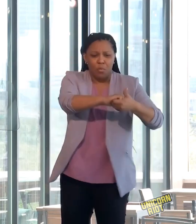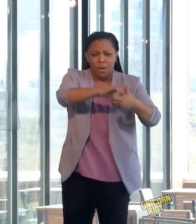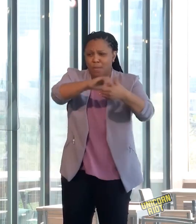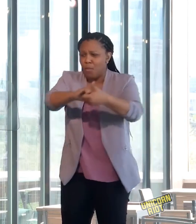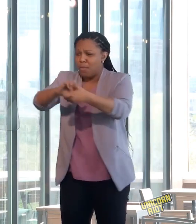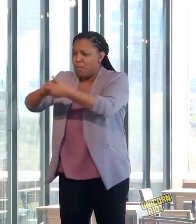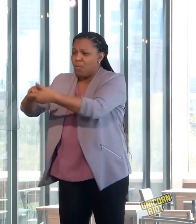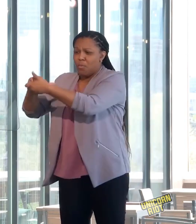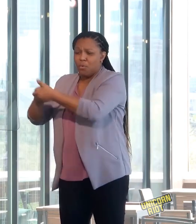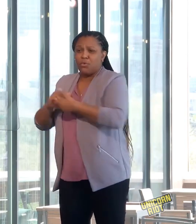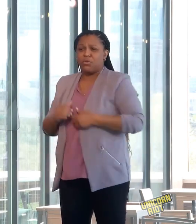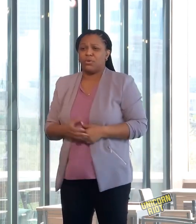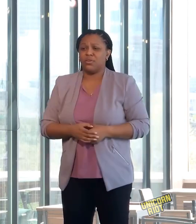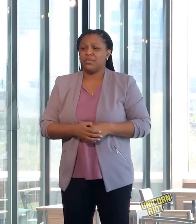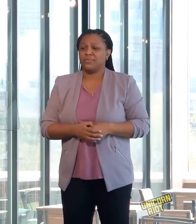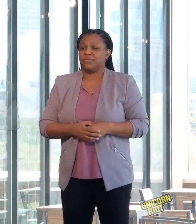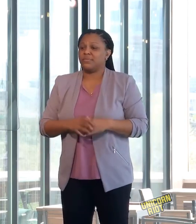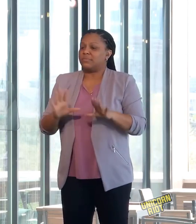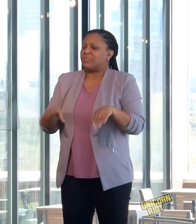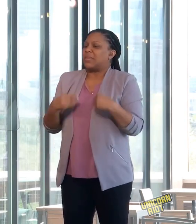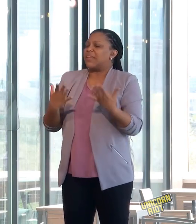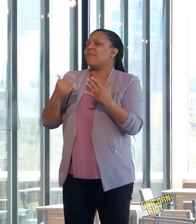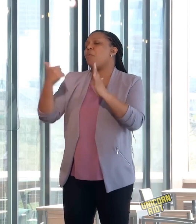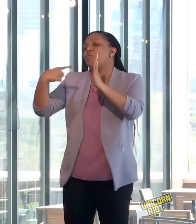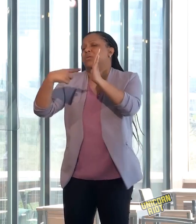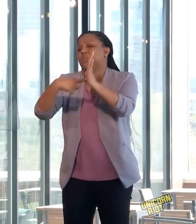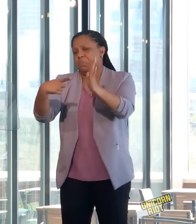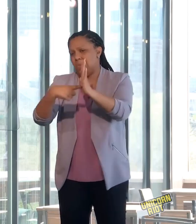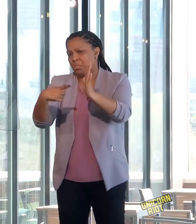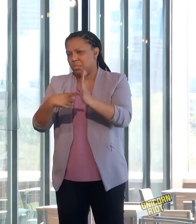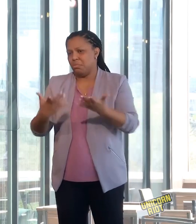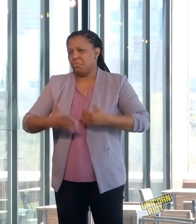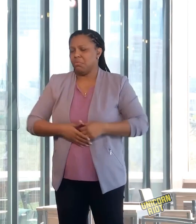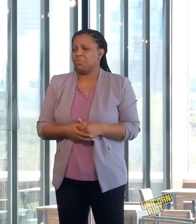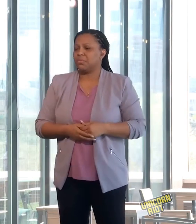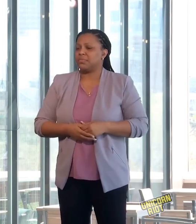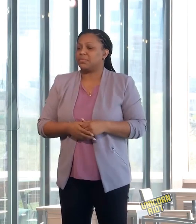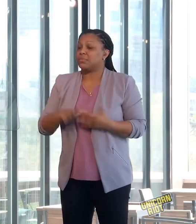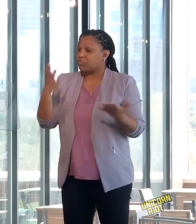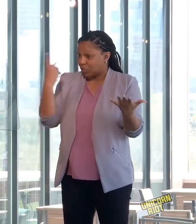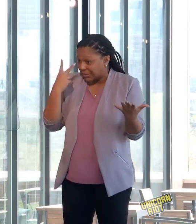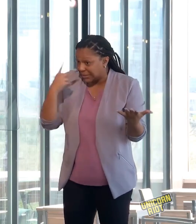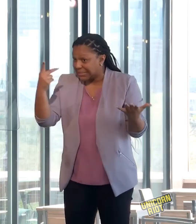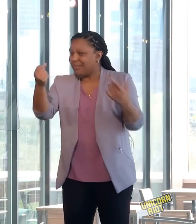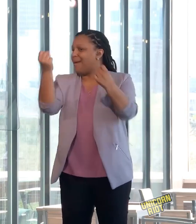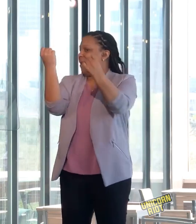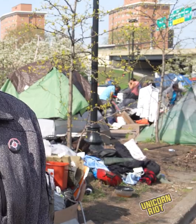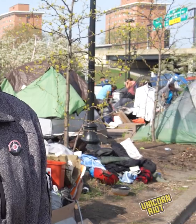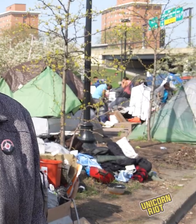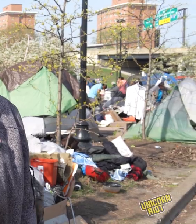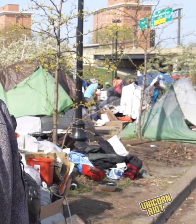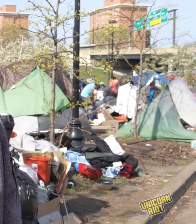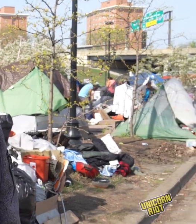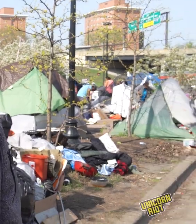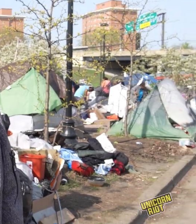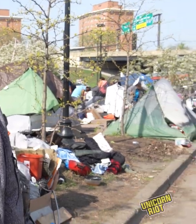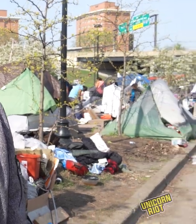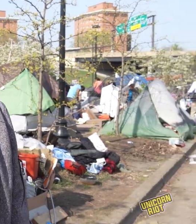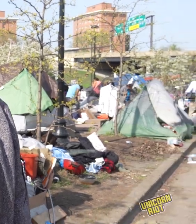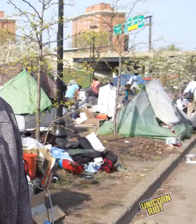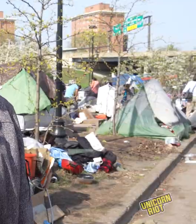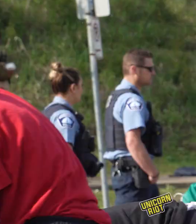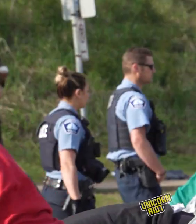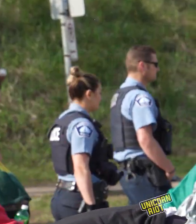example of how we're seeing major success in the area of housing? I know you do. Playing his little game